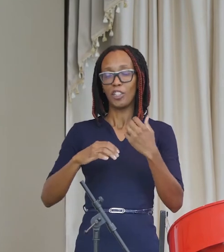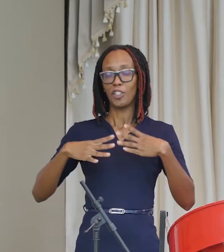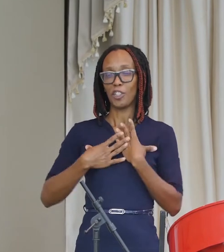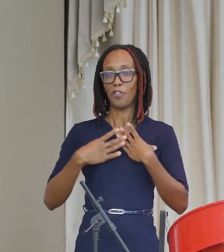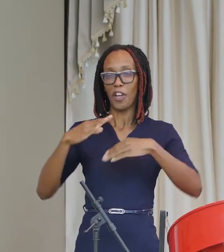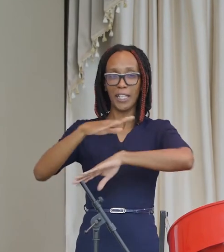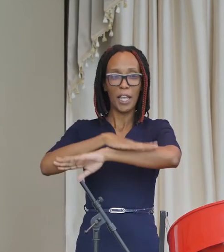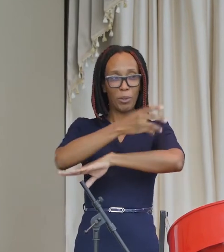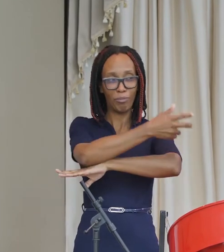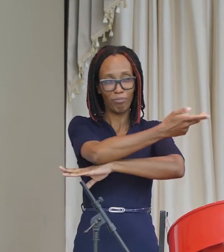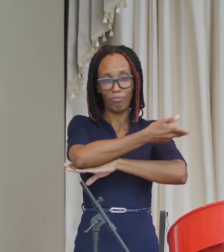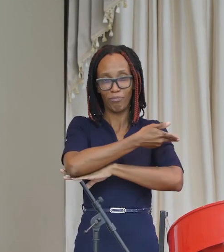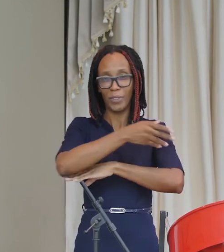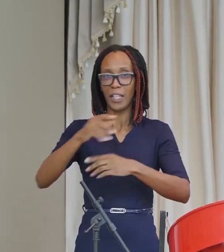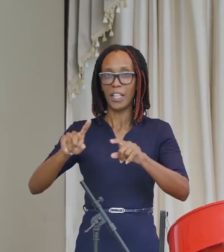deputies,